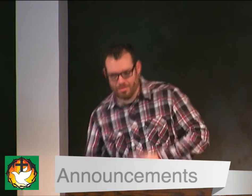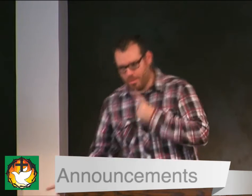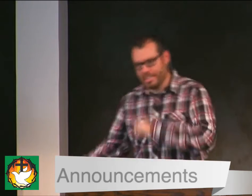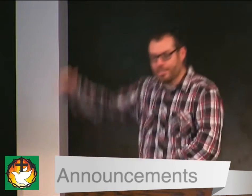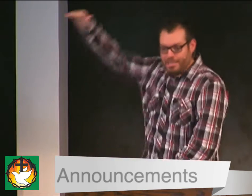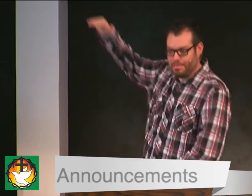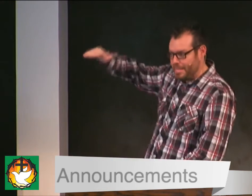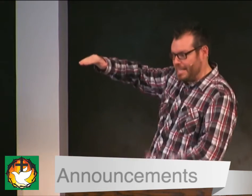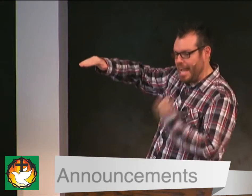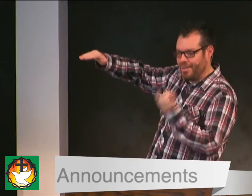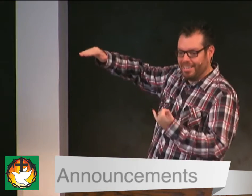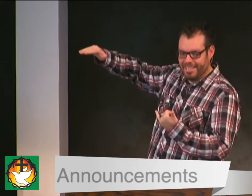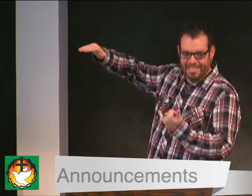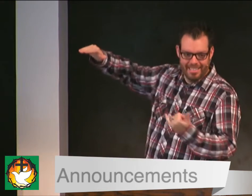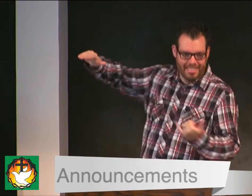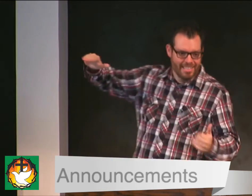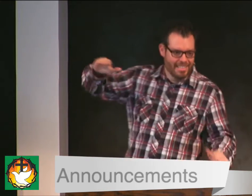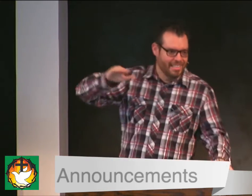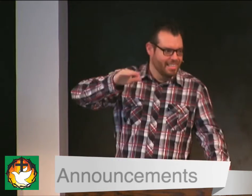little, we're really this big now,